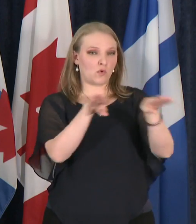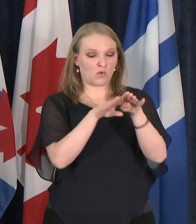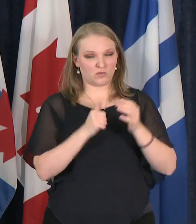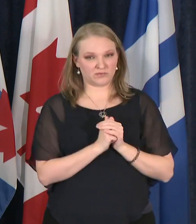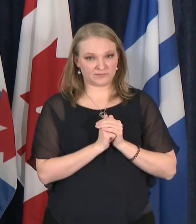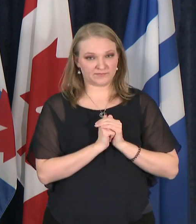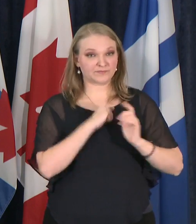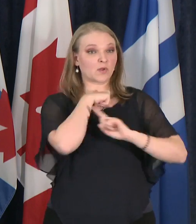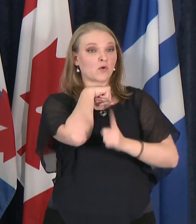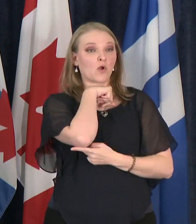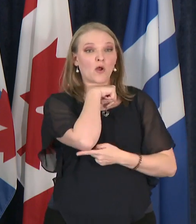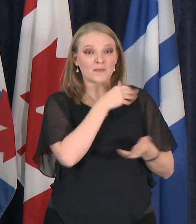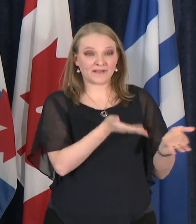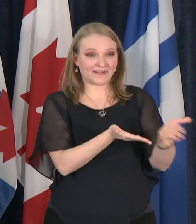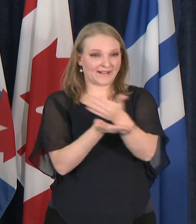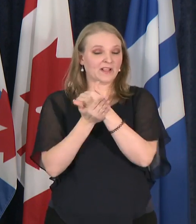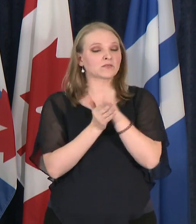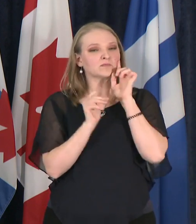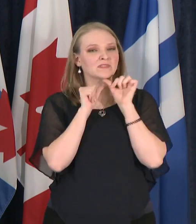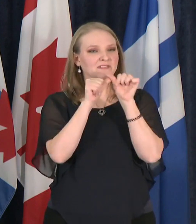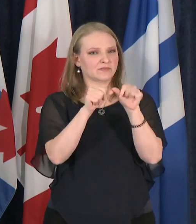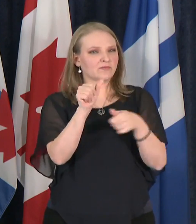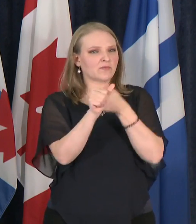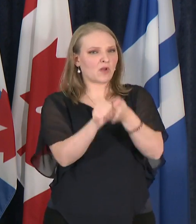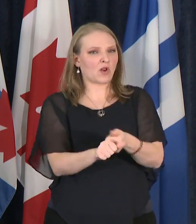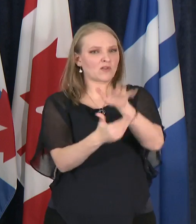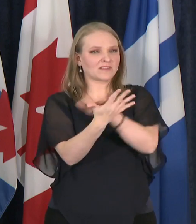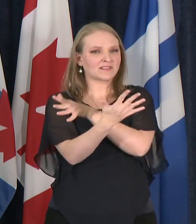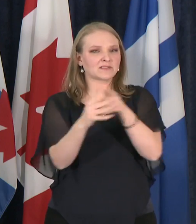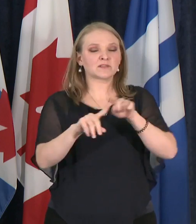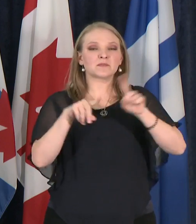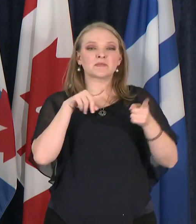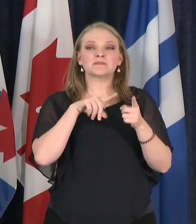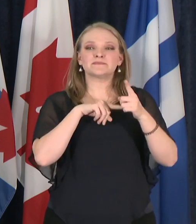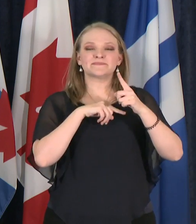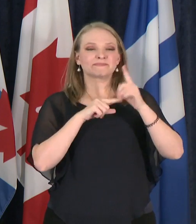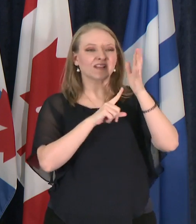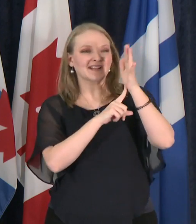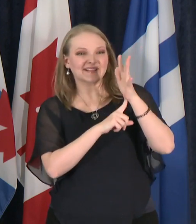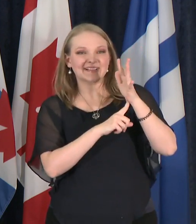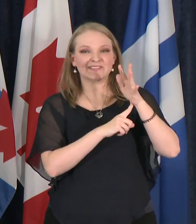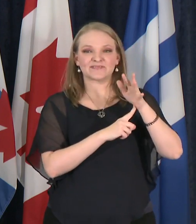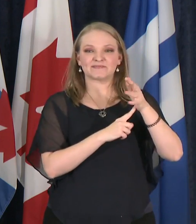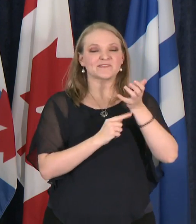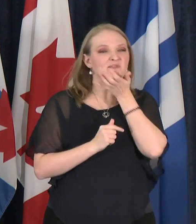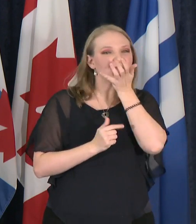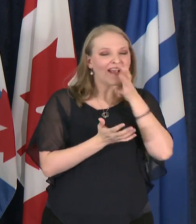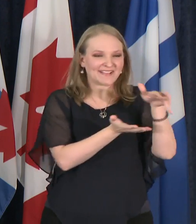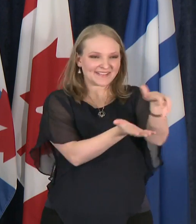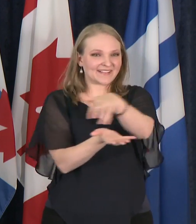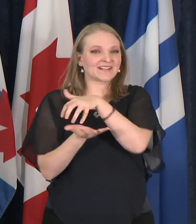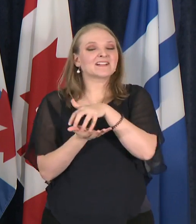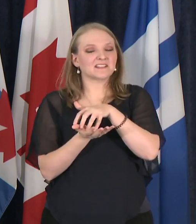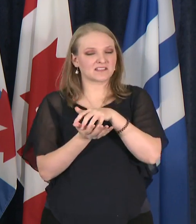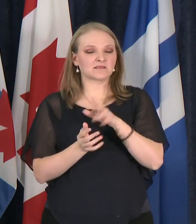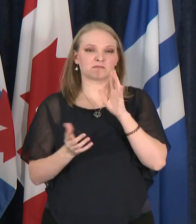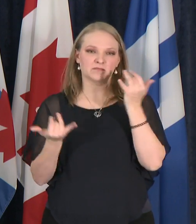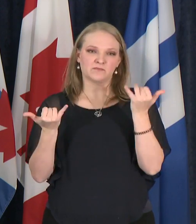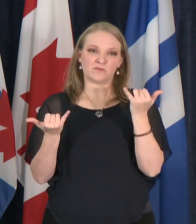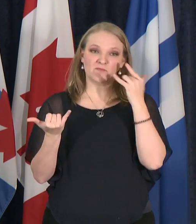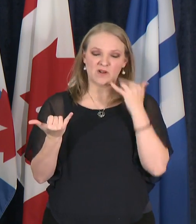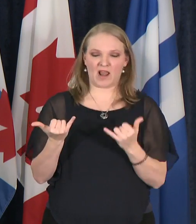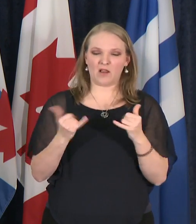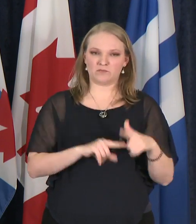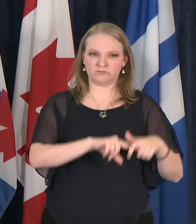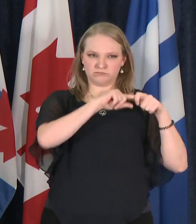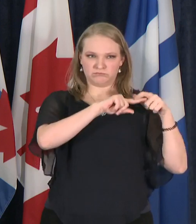collection will continue as scheduled, all scheduled yard waste collection that was set to begin is suspended. As